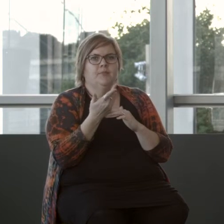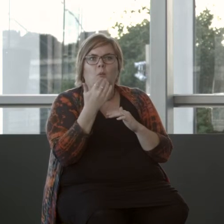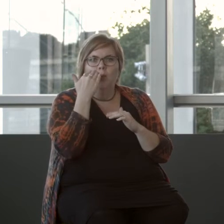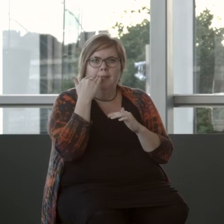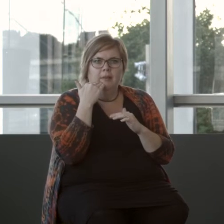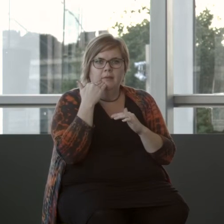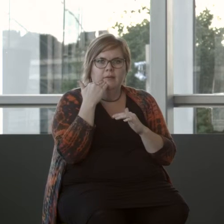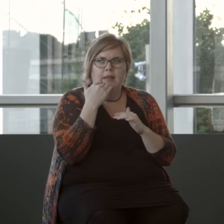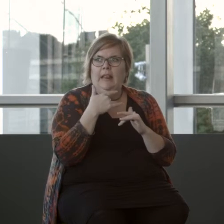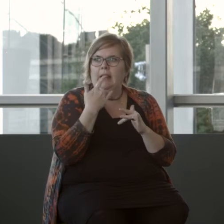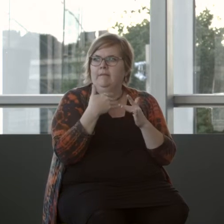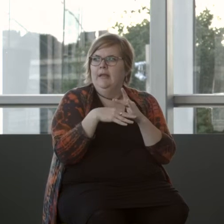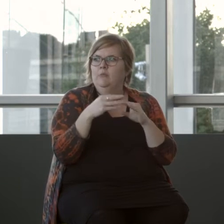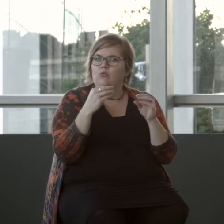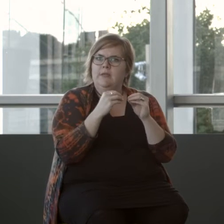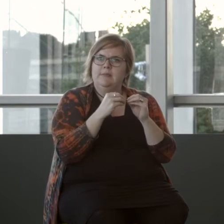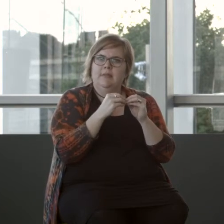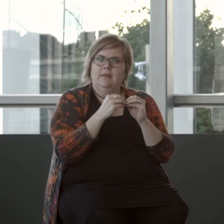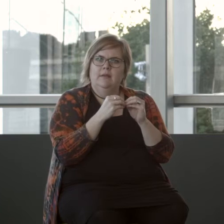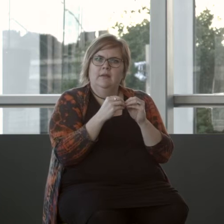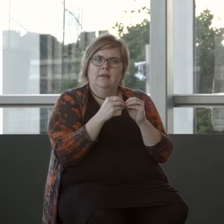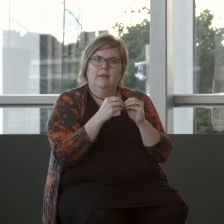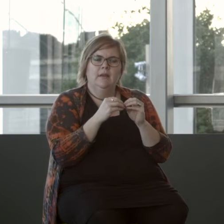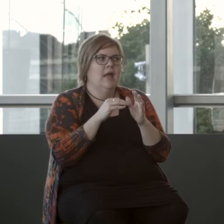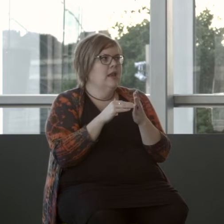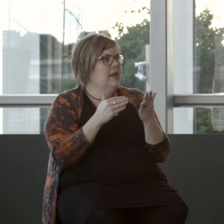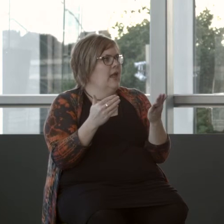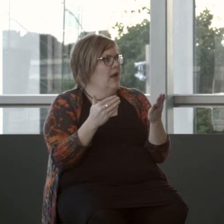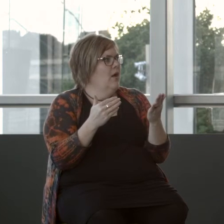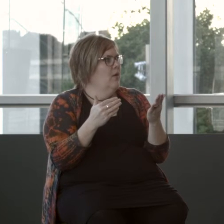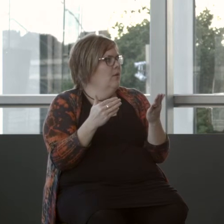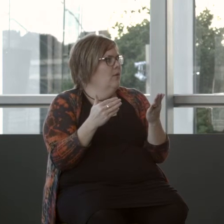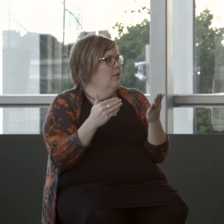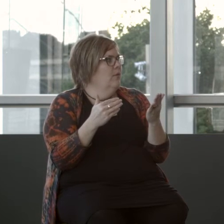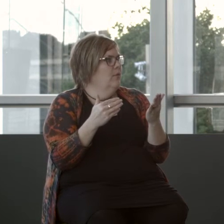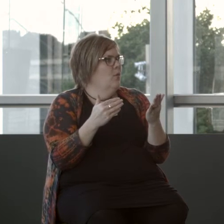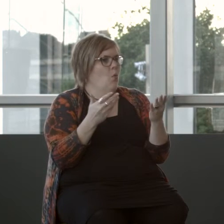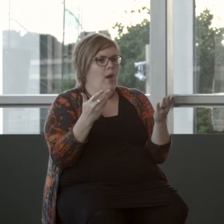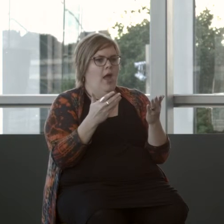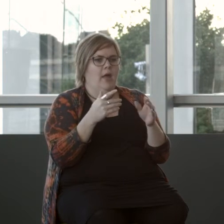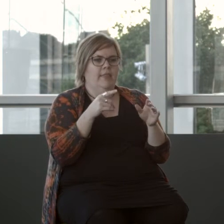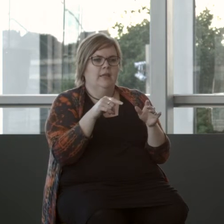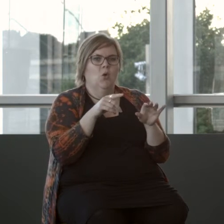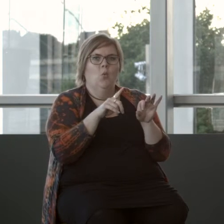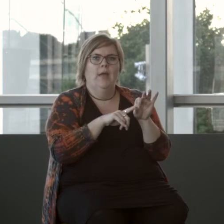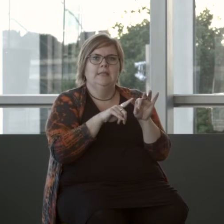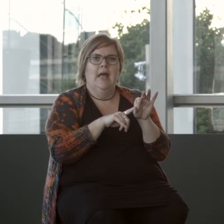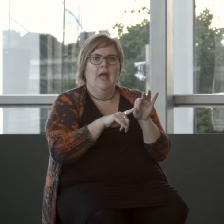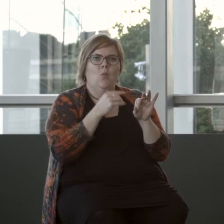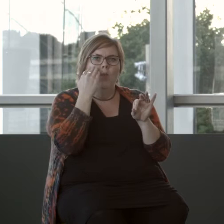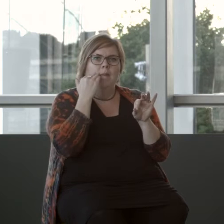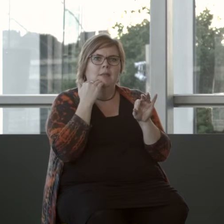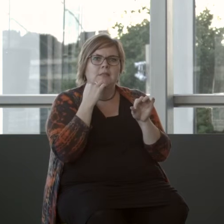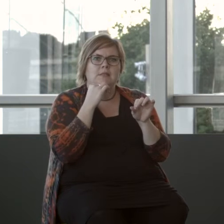woman living in Brisbane. In what is now the house of the Queensland Women Historical Association. Yeah, but